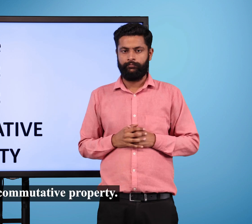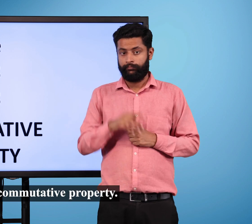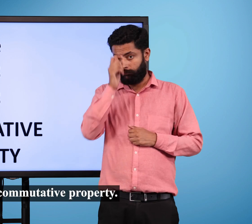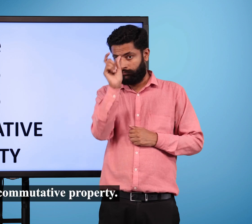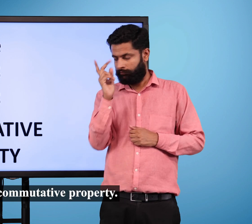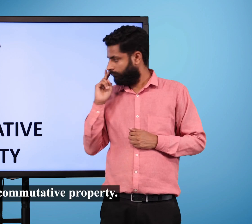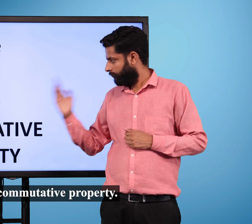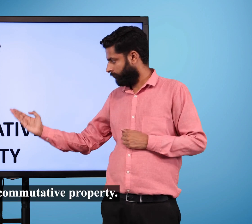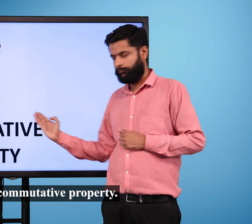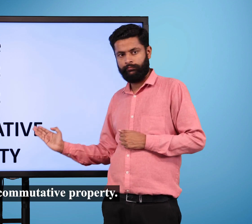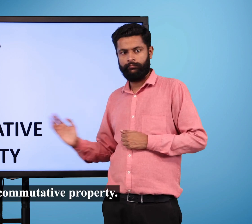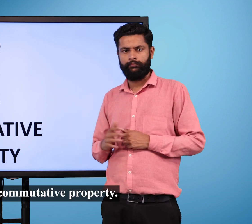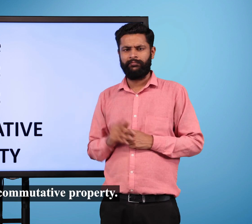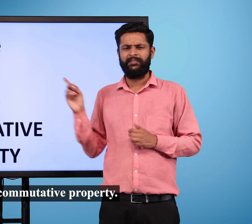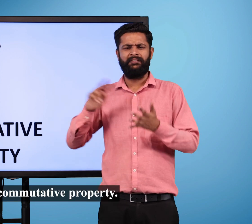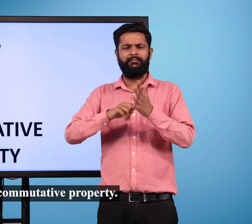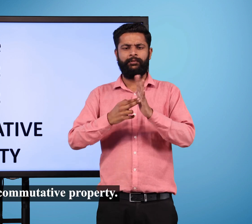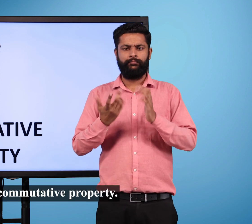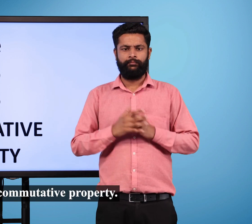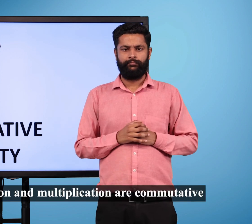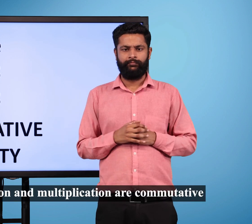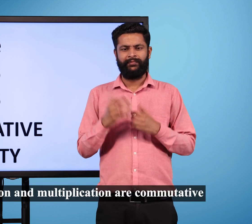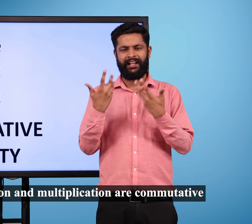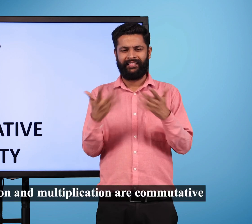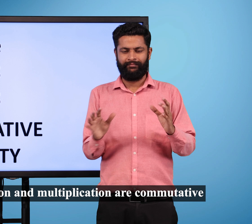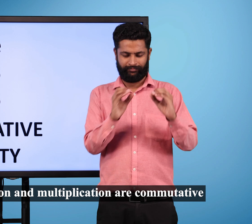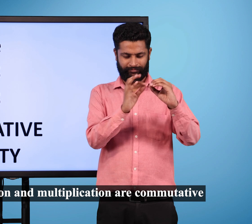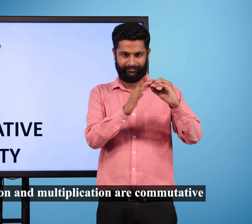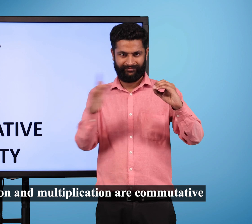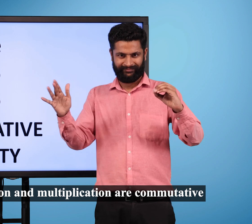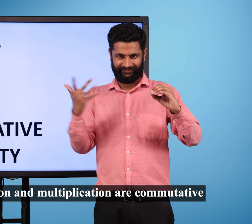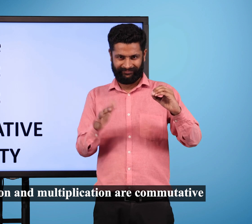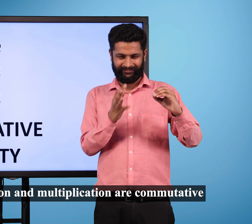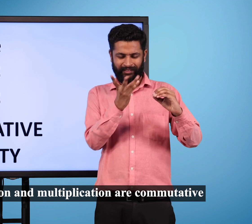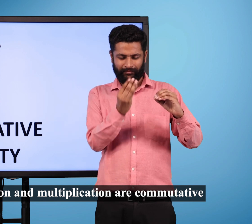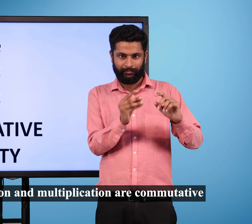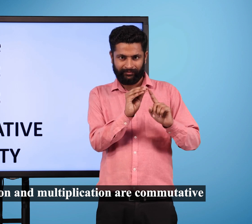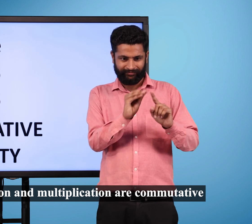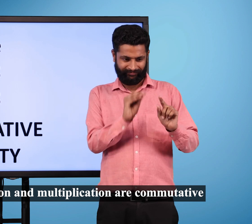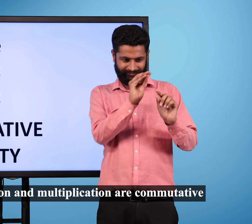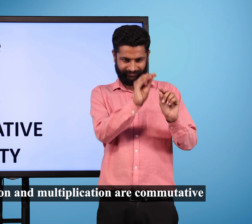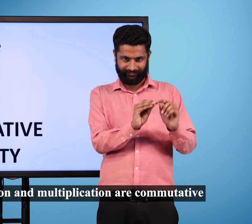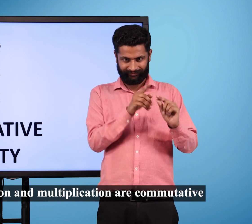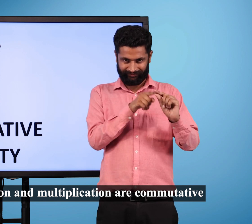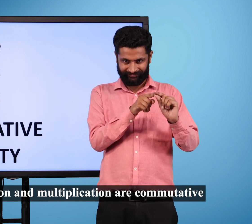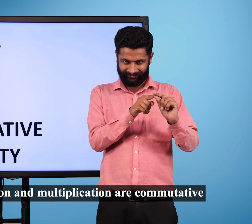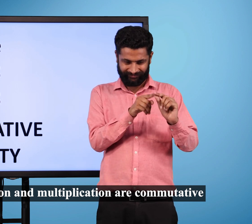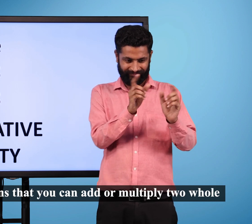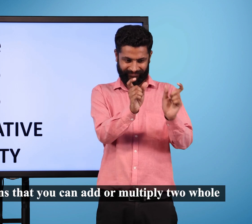This sign means commutative property. When we say that addition and multiplication are commutative for